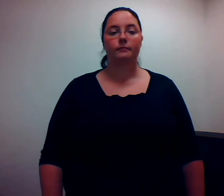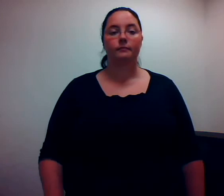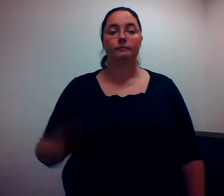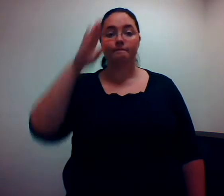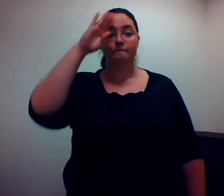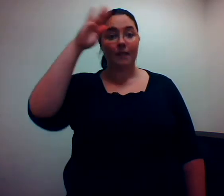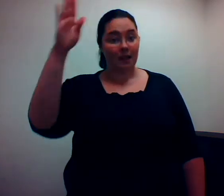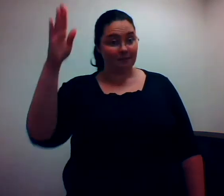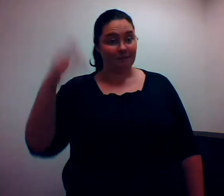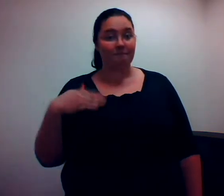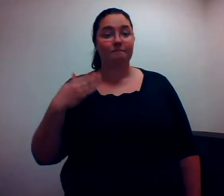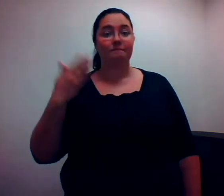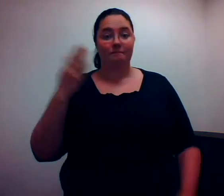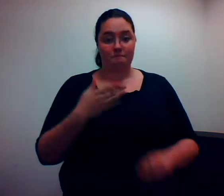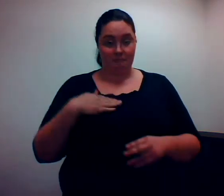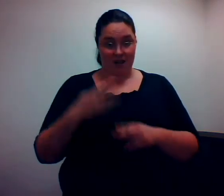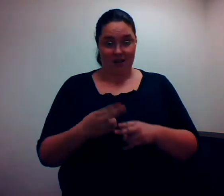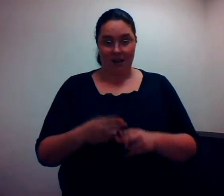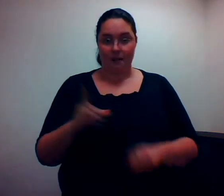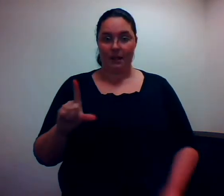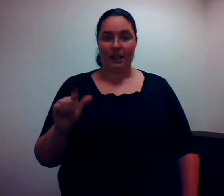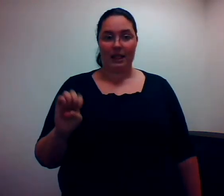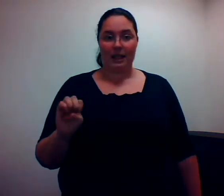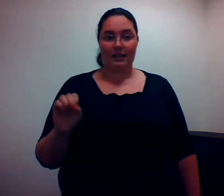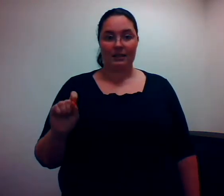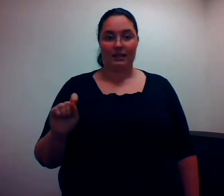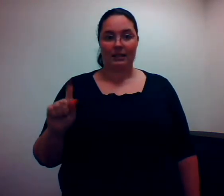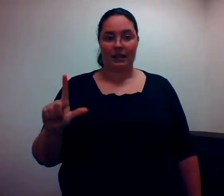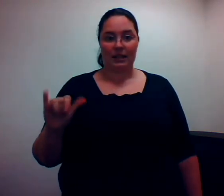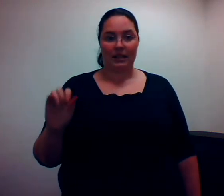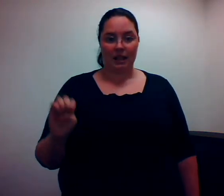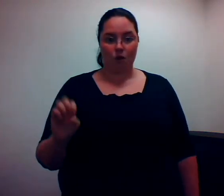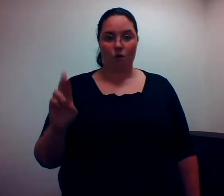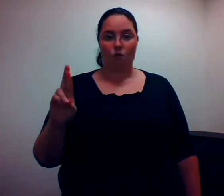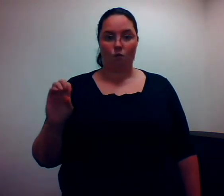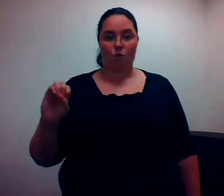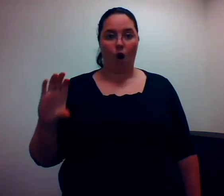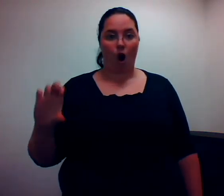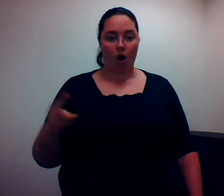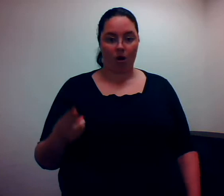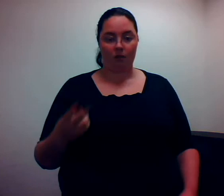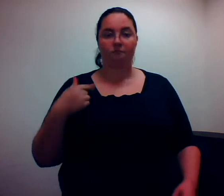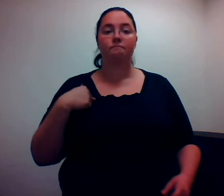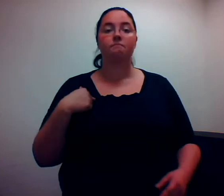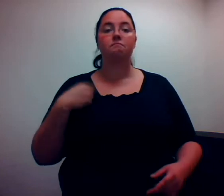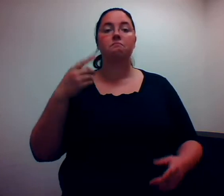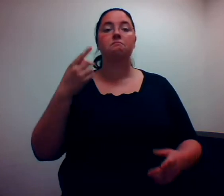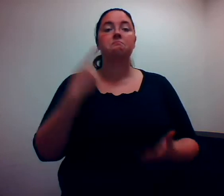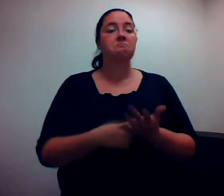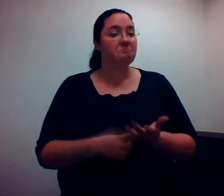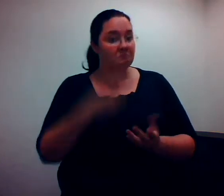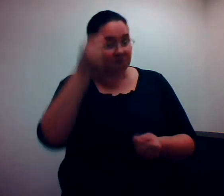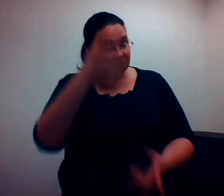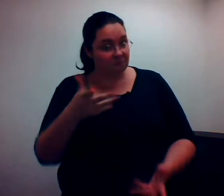Hi there, I'm Leslie Rock, and I'm going to talk about creating reading, writing, and research assignments for students in